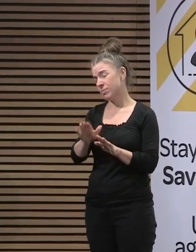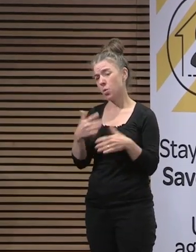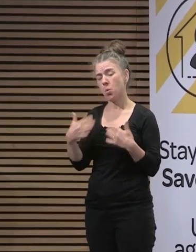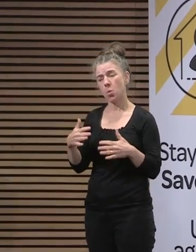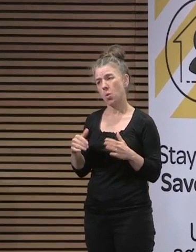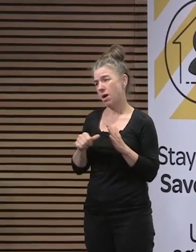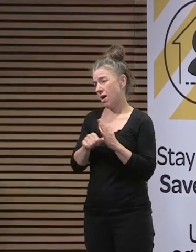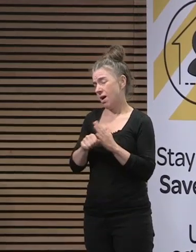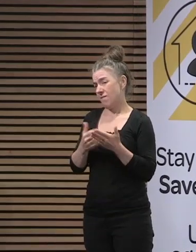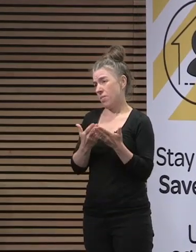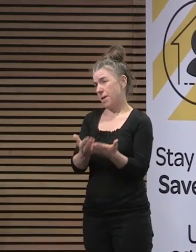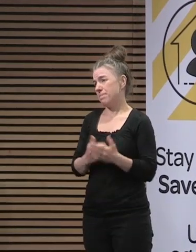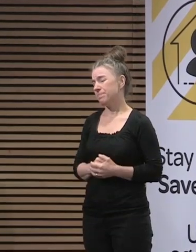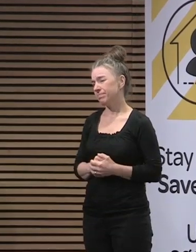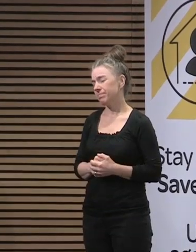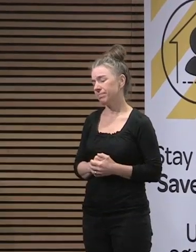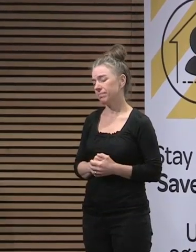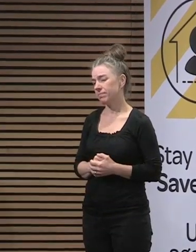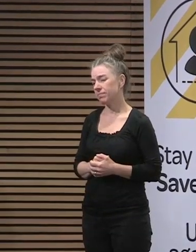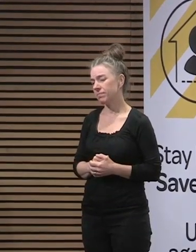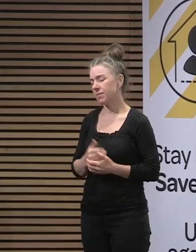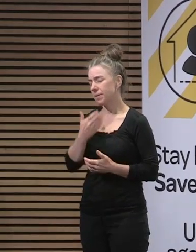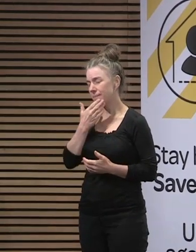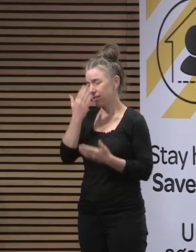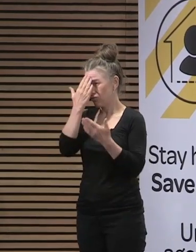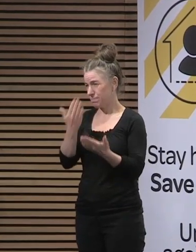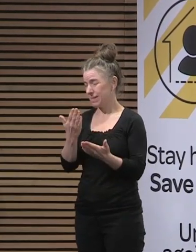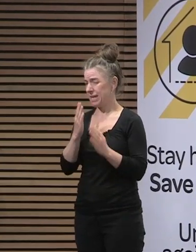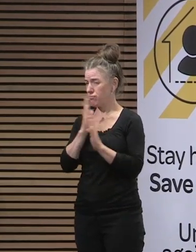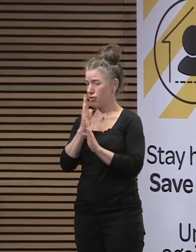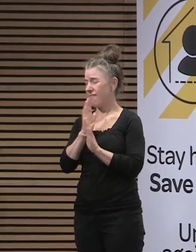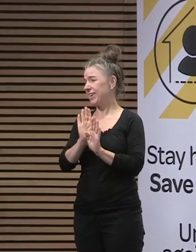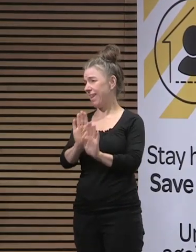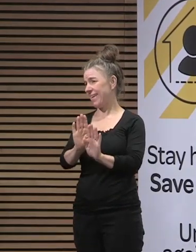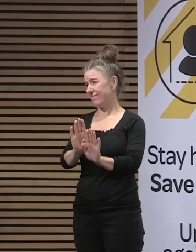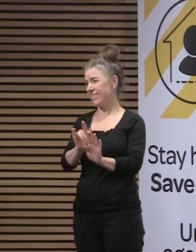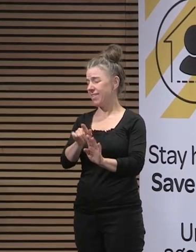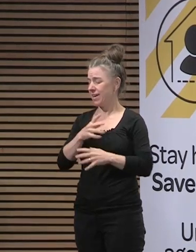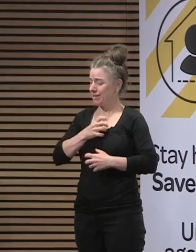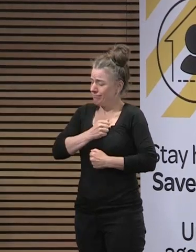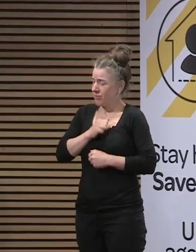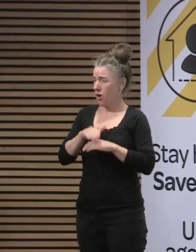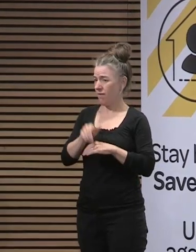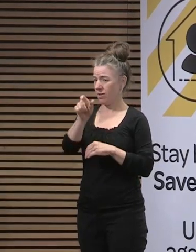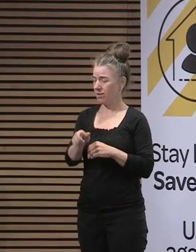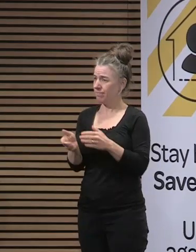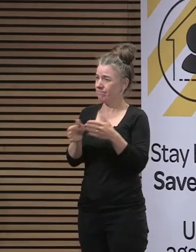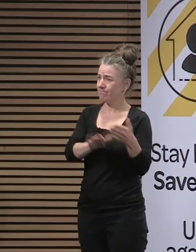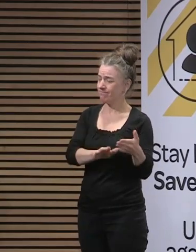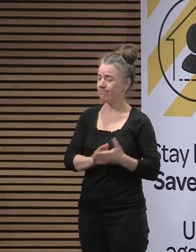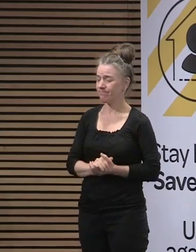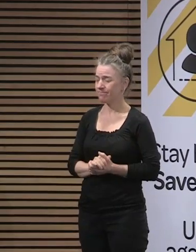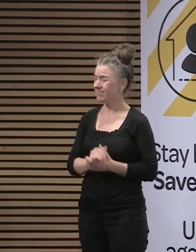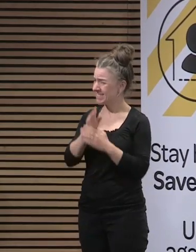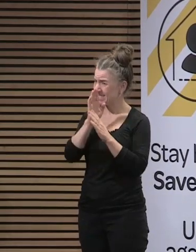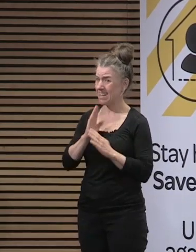difficult time for them, and I do ask that we respect their privacy as they grieve for the loss of their loved one. It is a